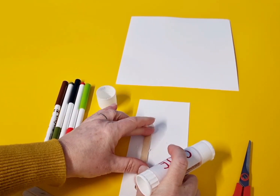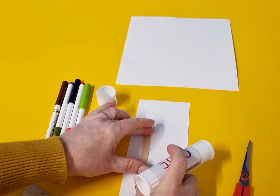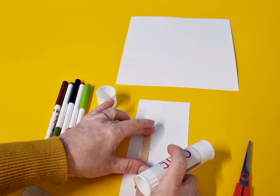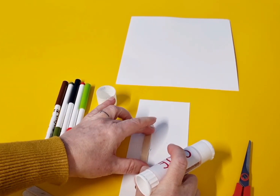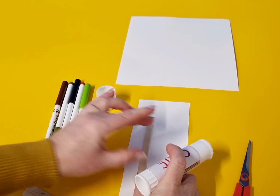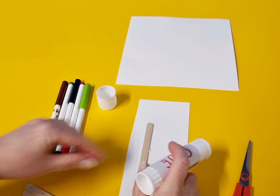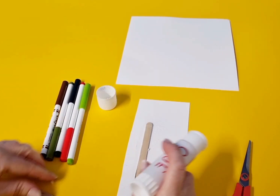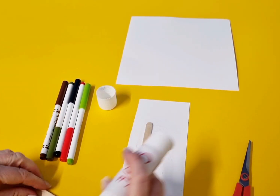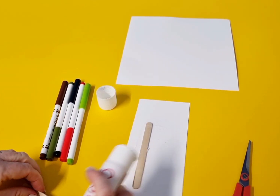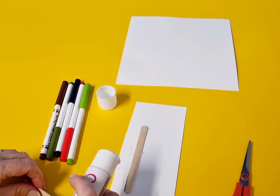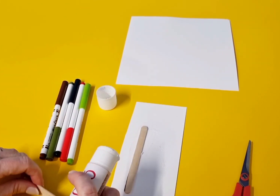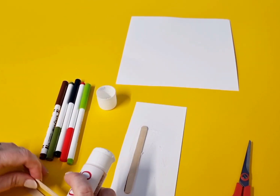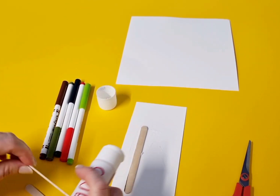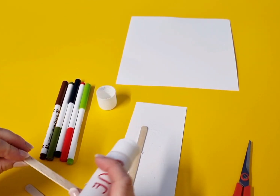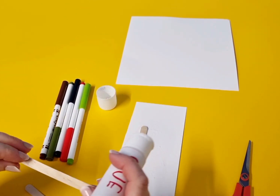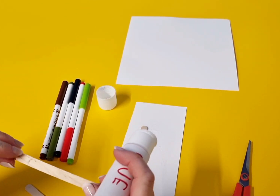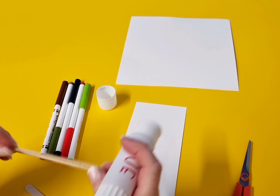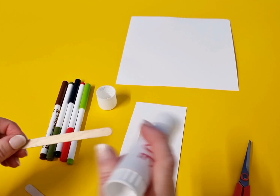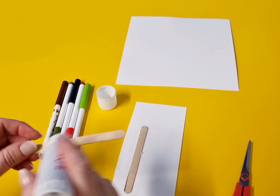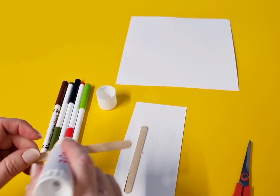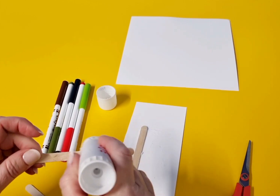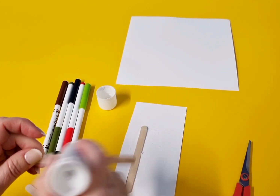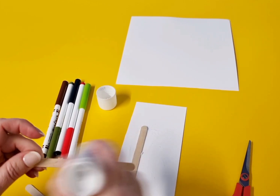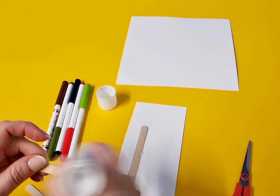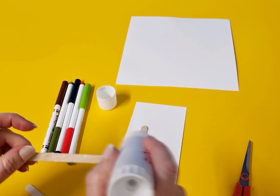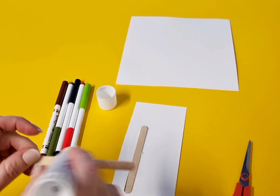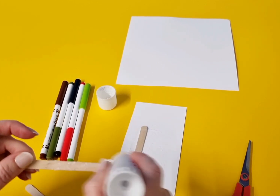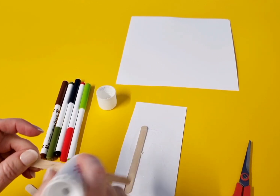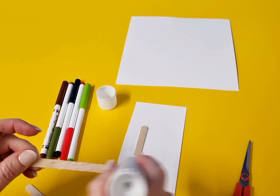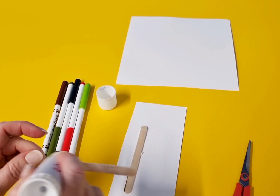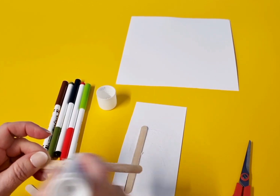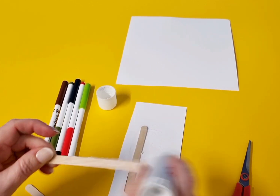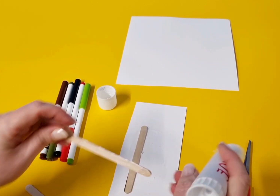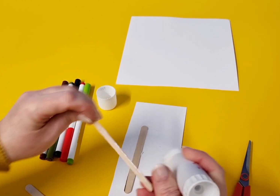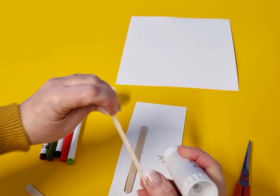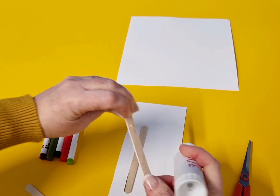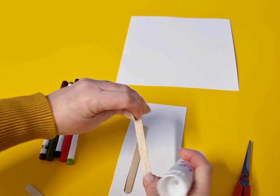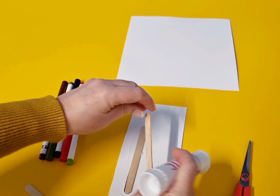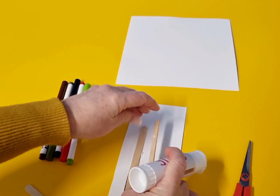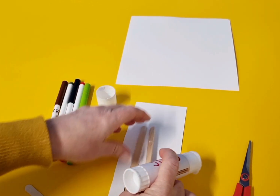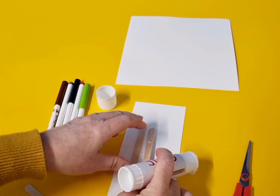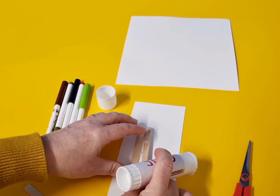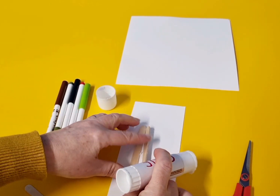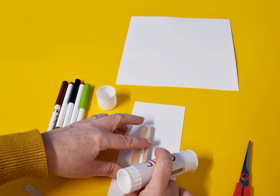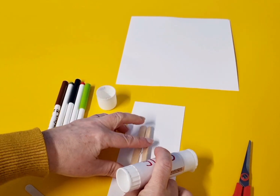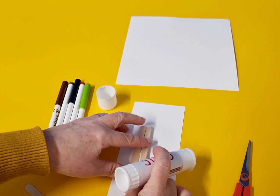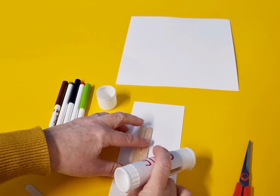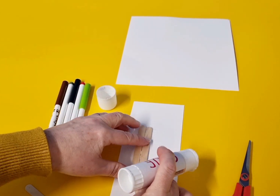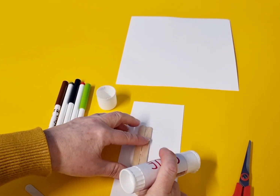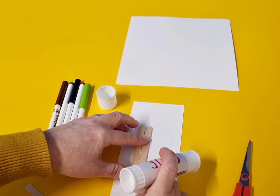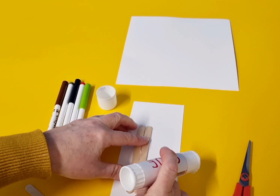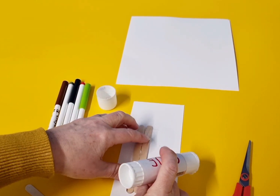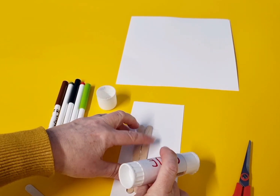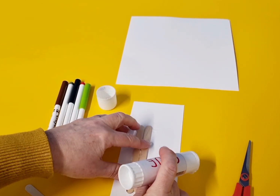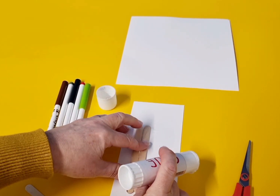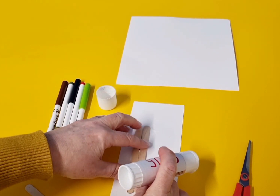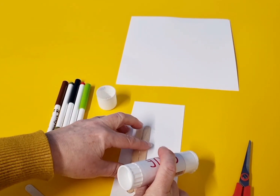there we go. And stick number 2, plenty of glue on there. And stick it next to the first one.